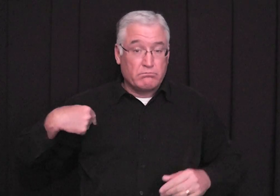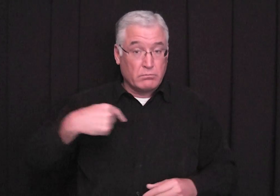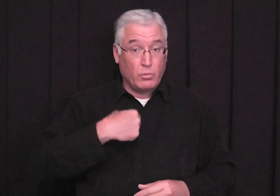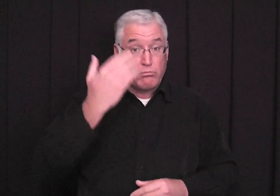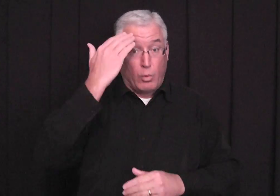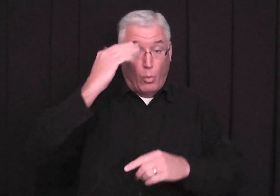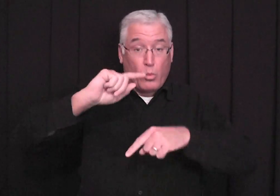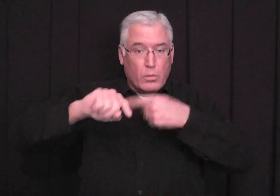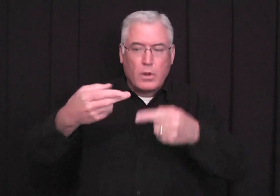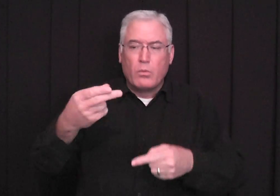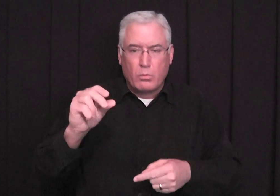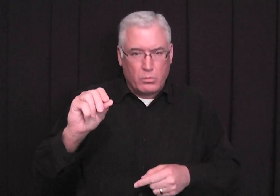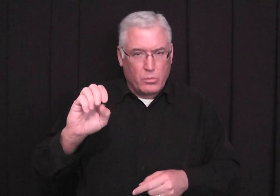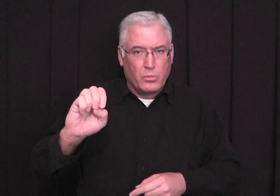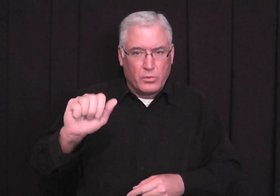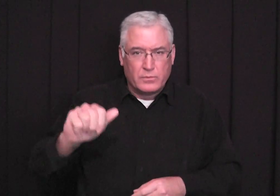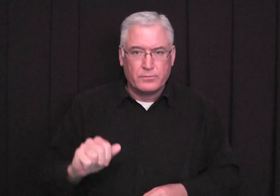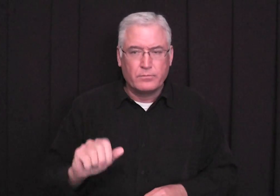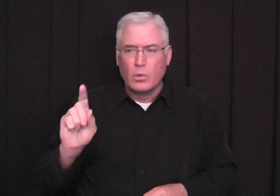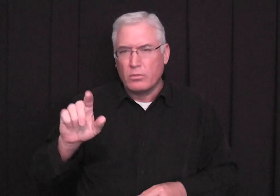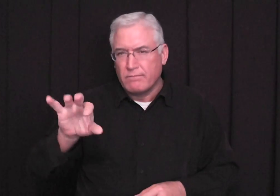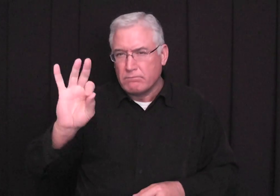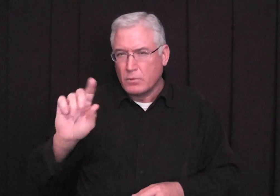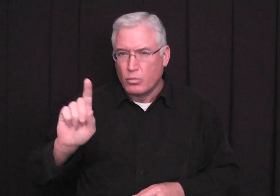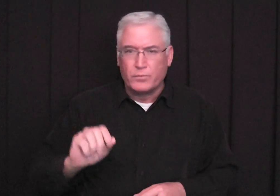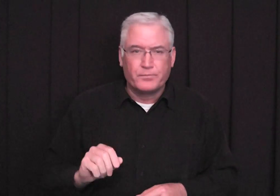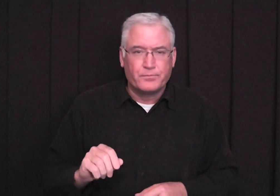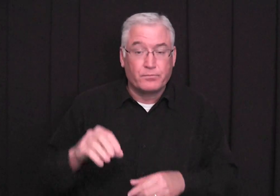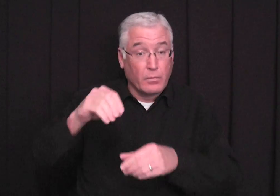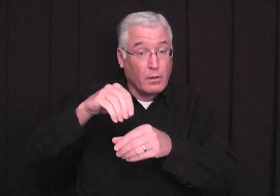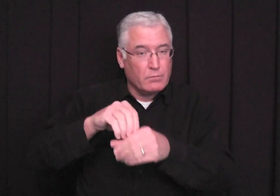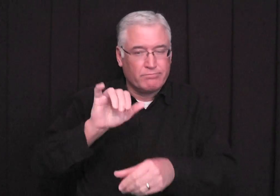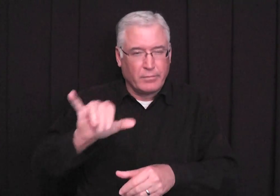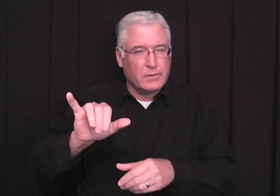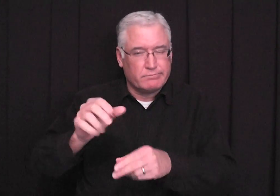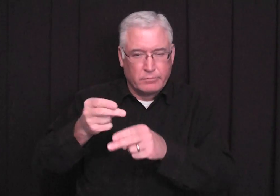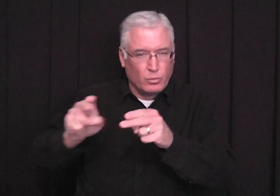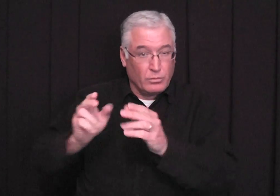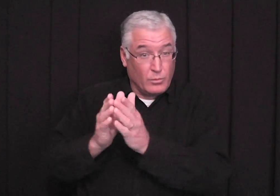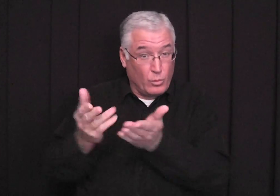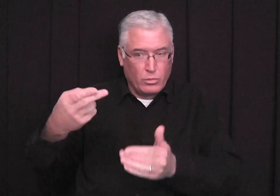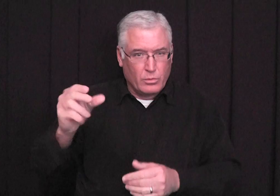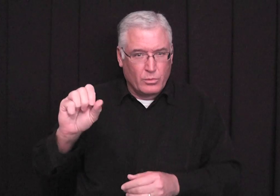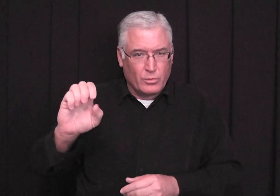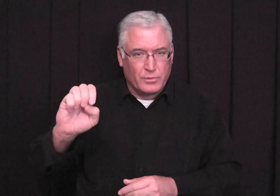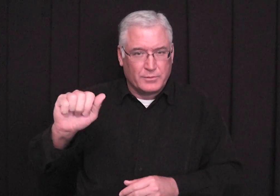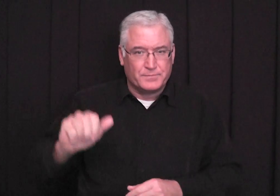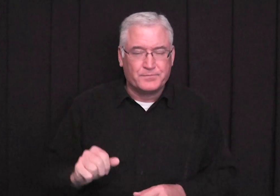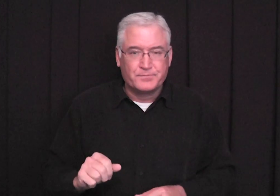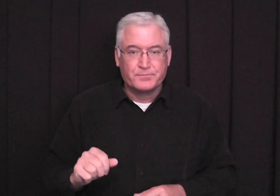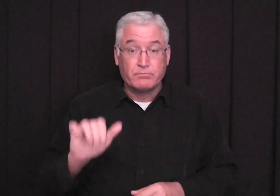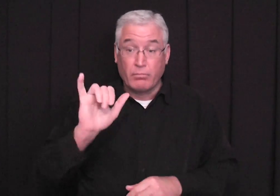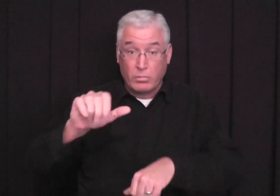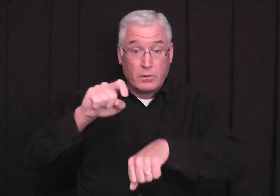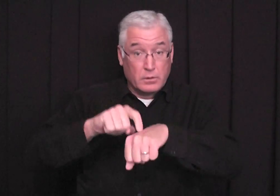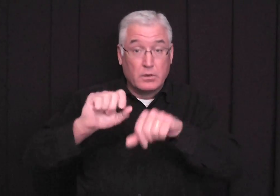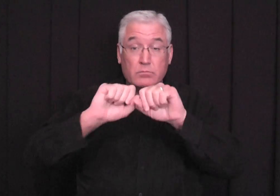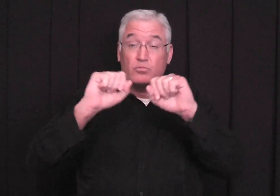We only know a few things about Hosea, and we find those in the short book, the short Old Testament book named